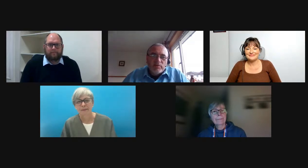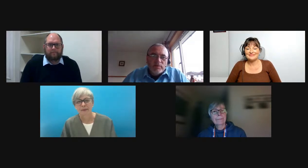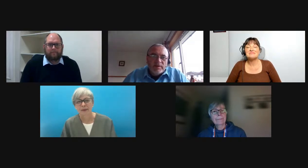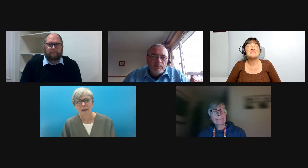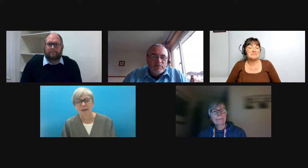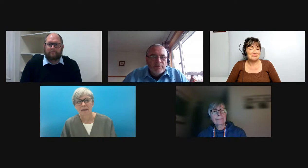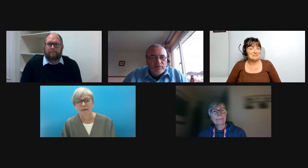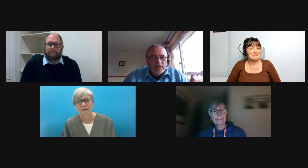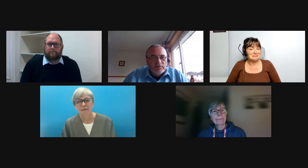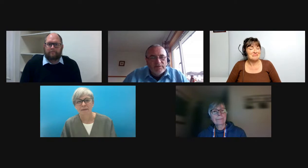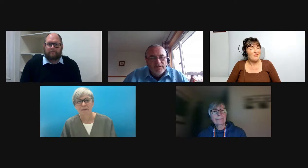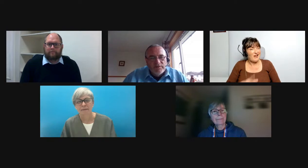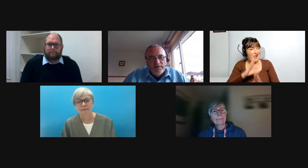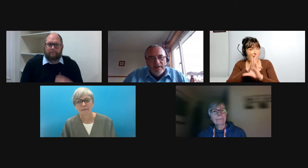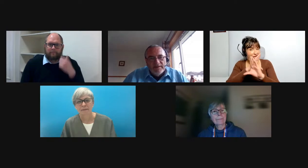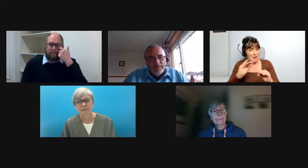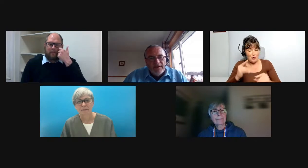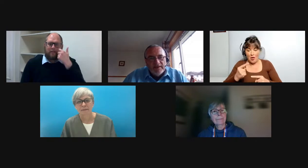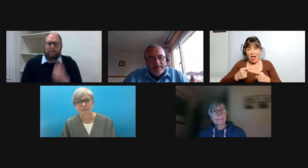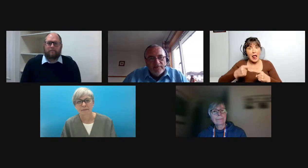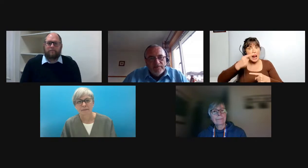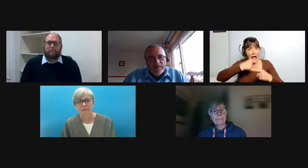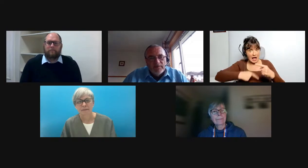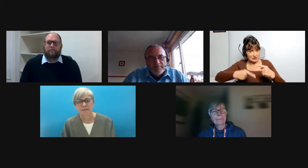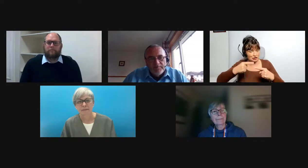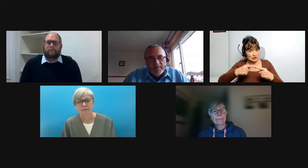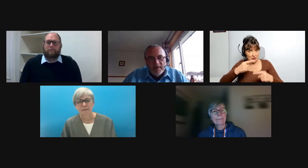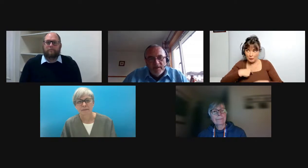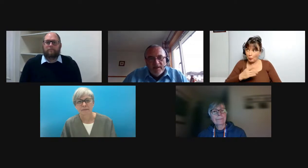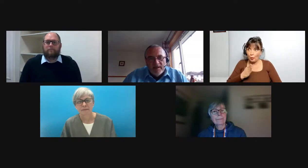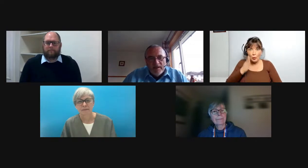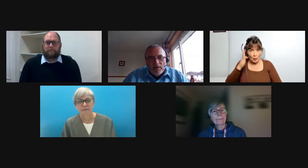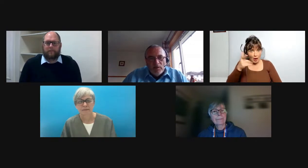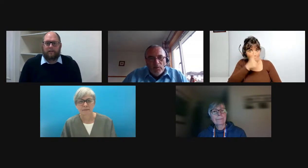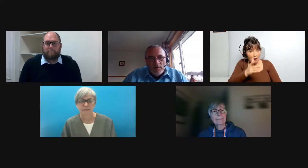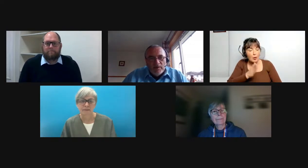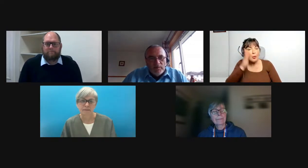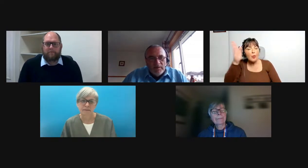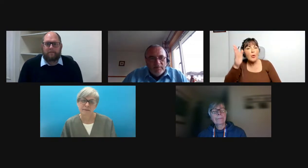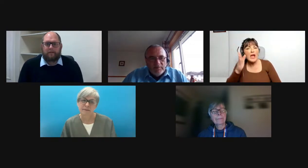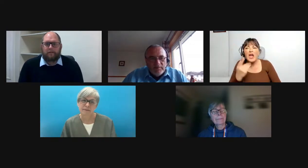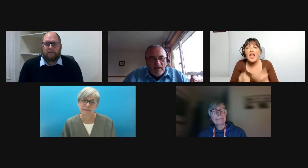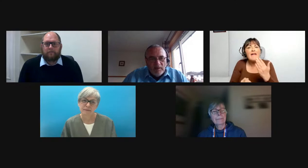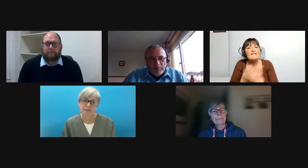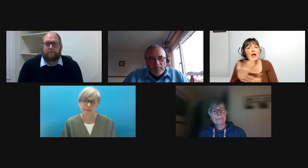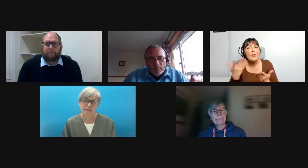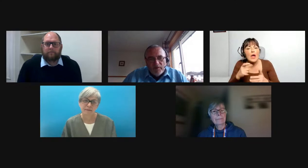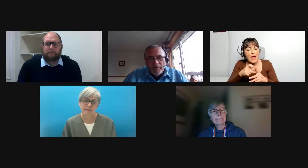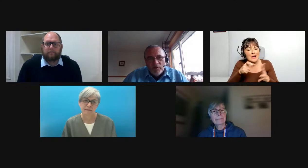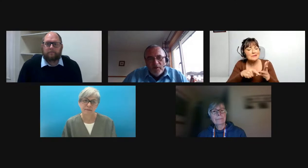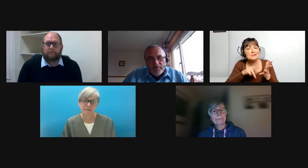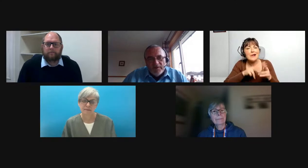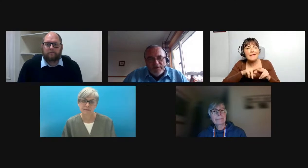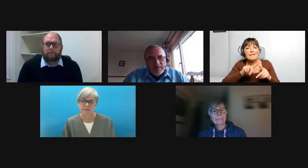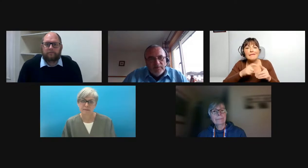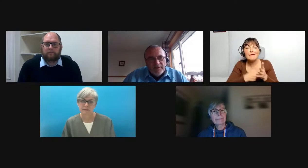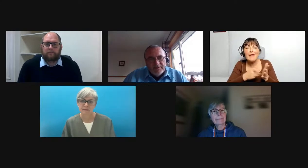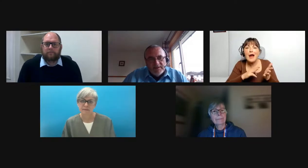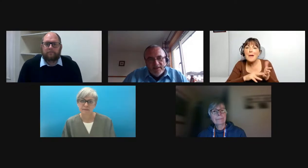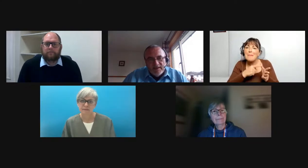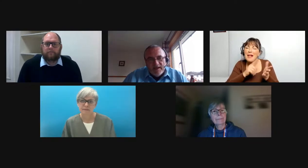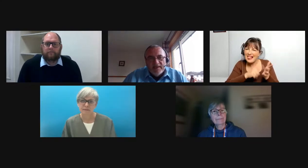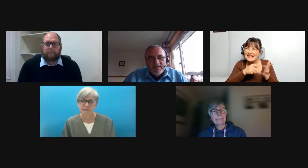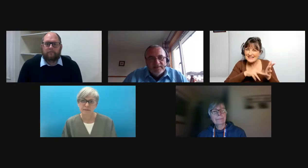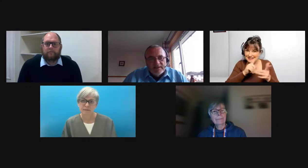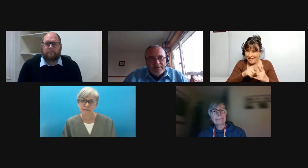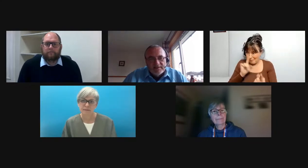Last year we were able to go to an event in Dunfermline where we met up with a lot of the deaf